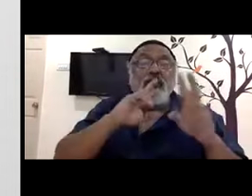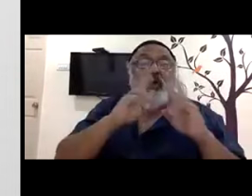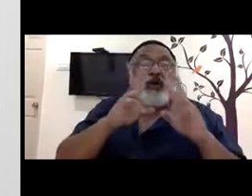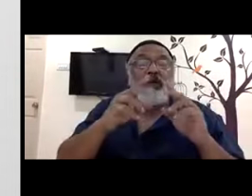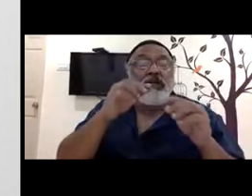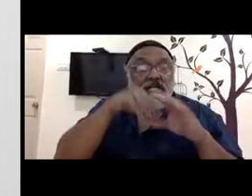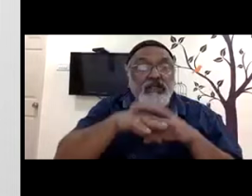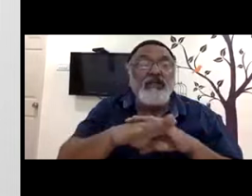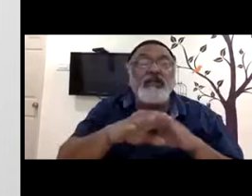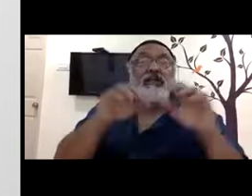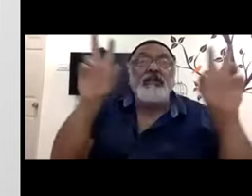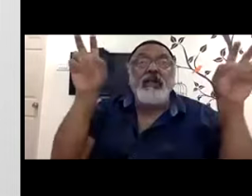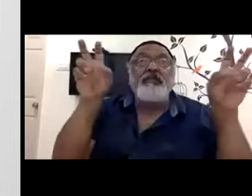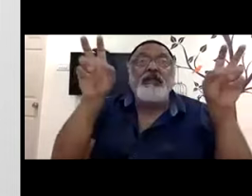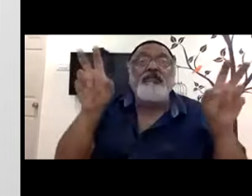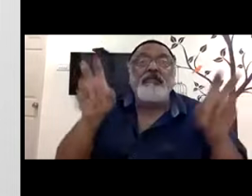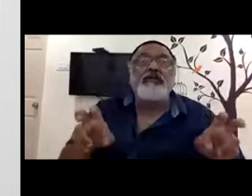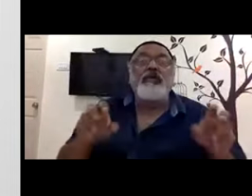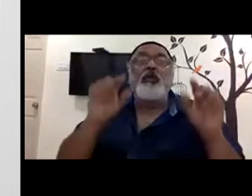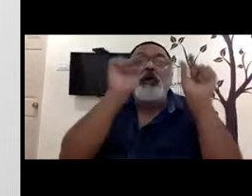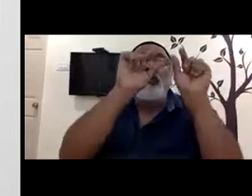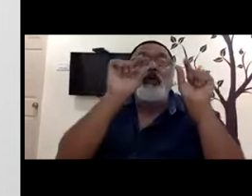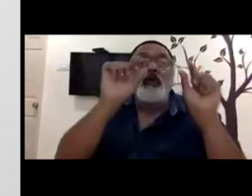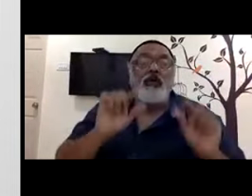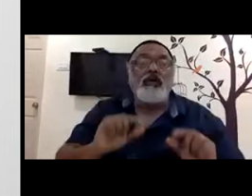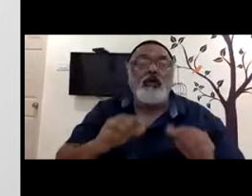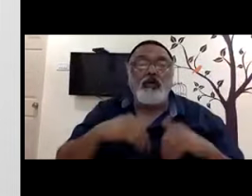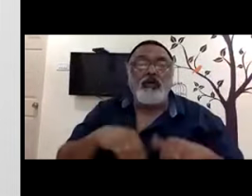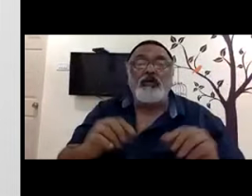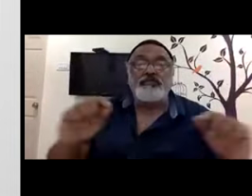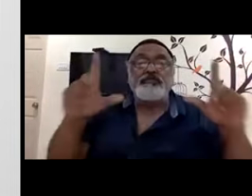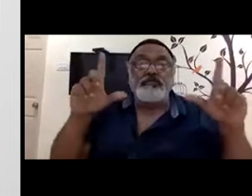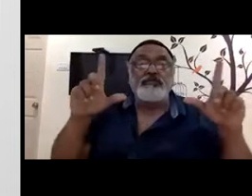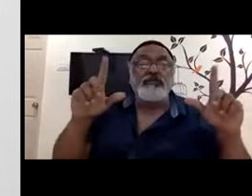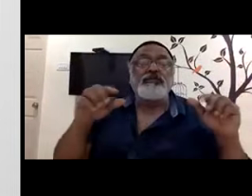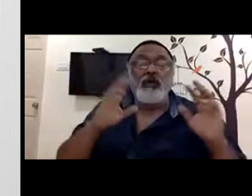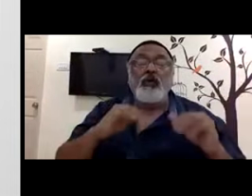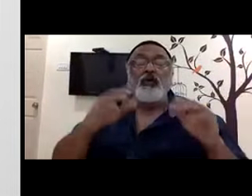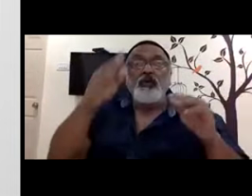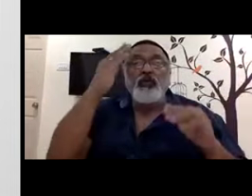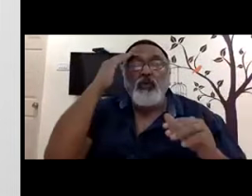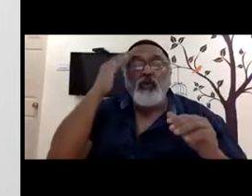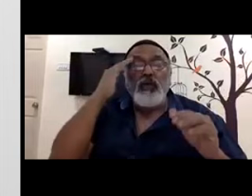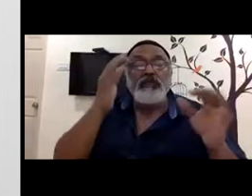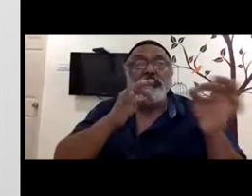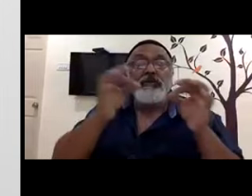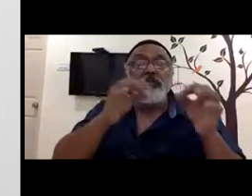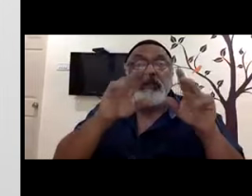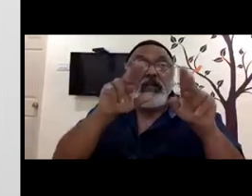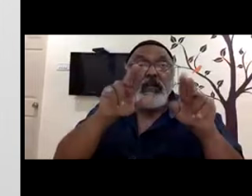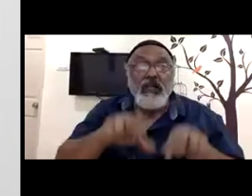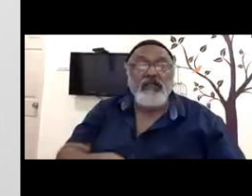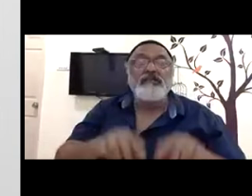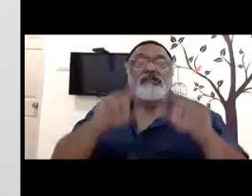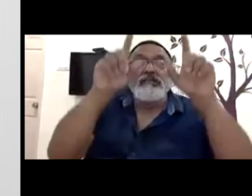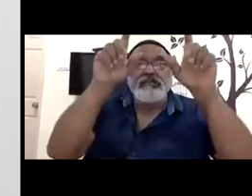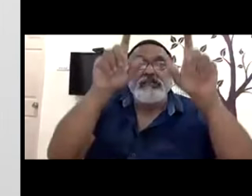will come up again and again, and I would like you to know meanings of those.